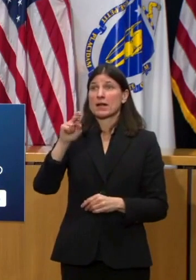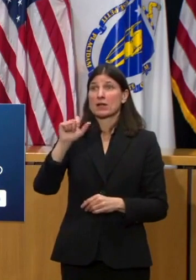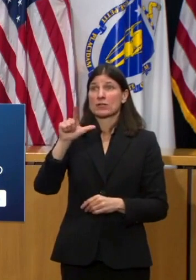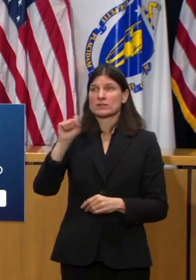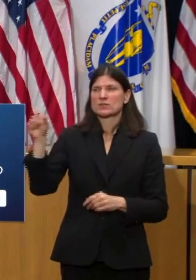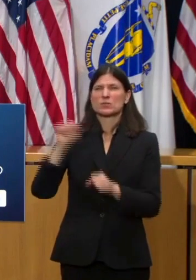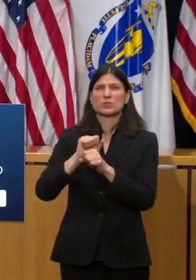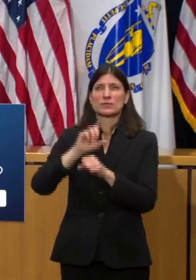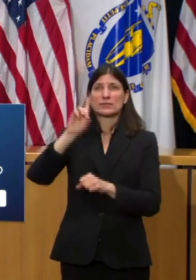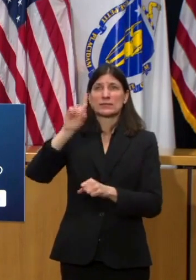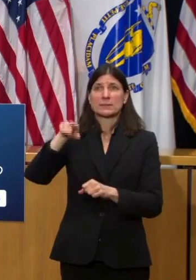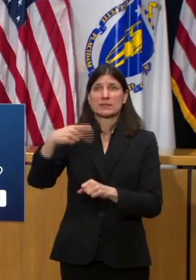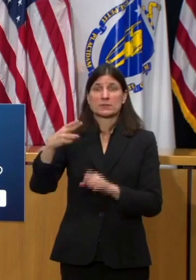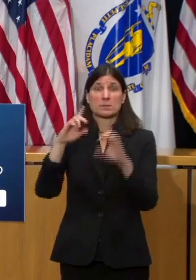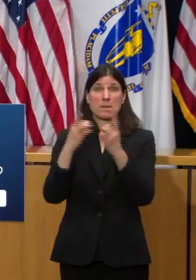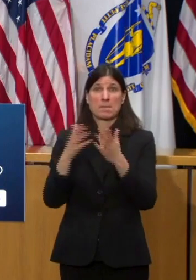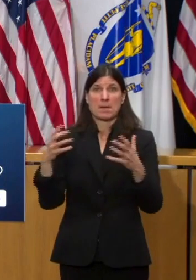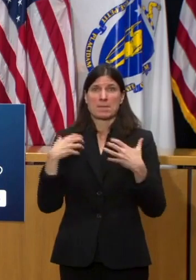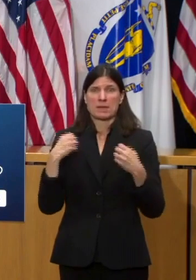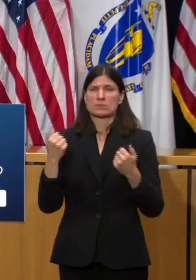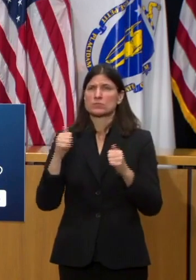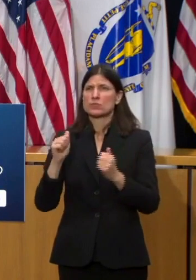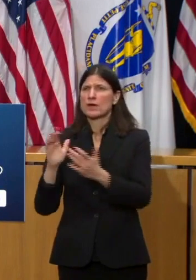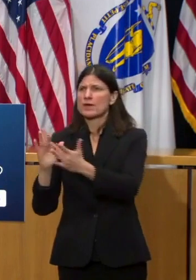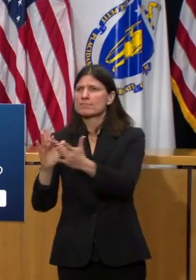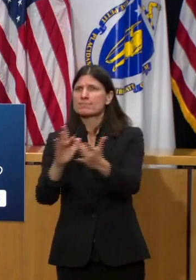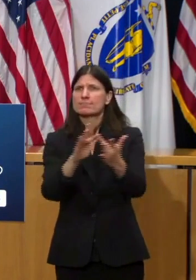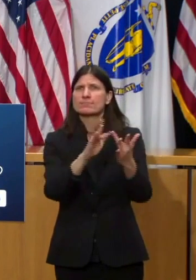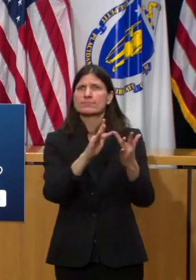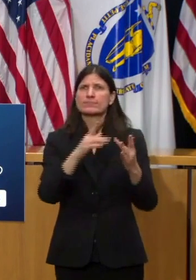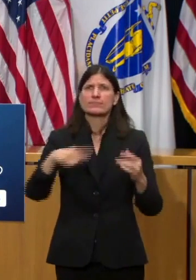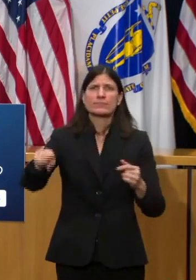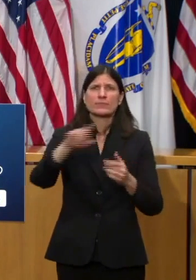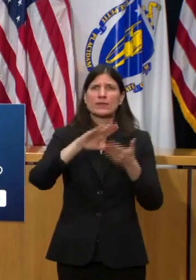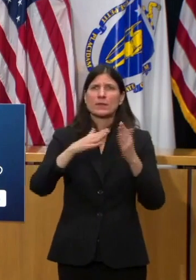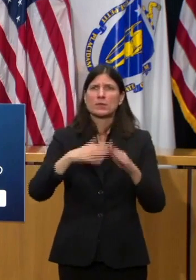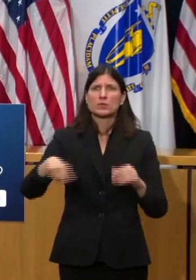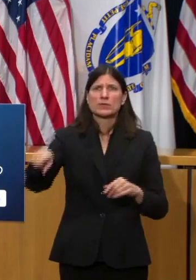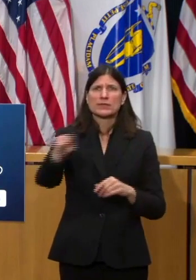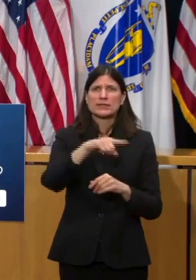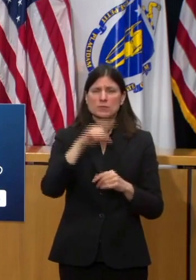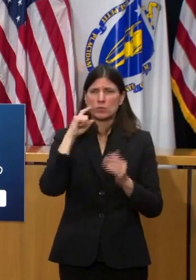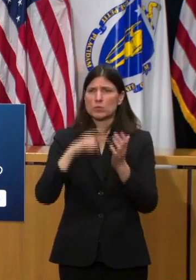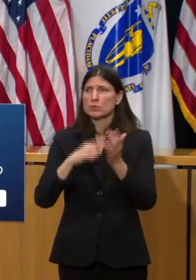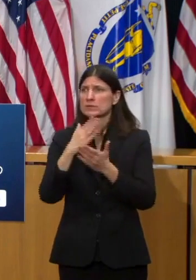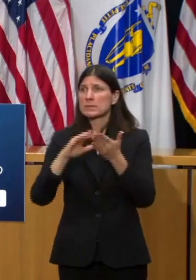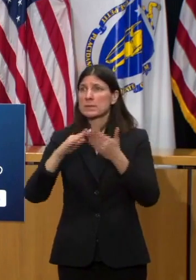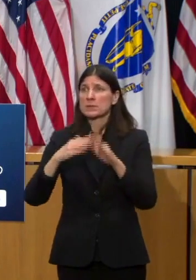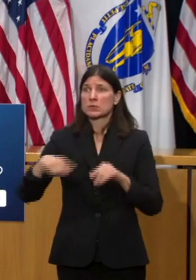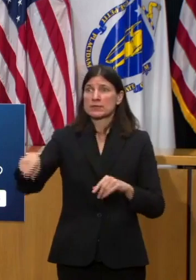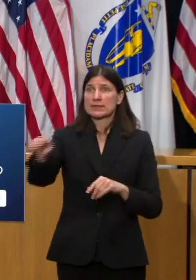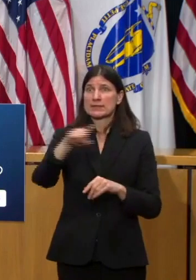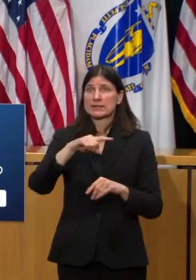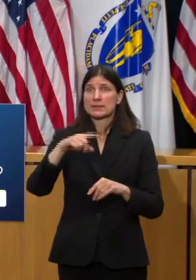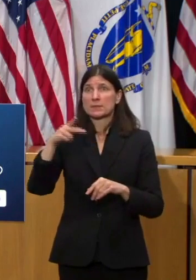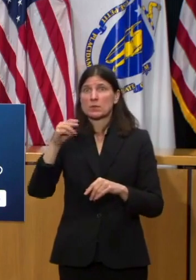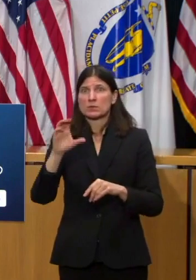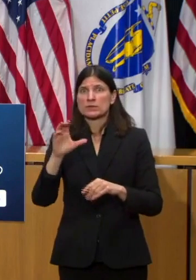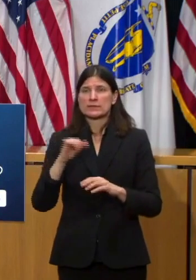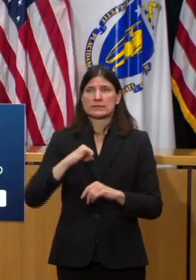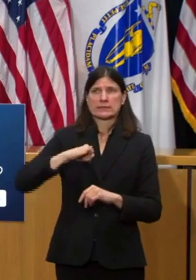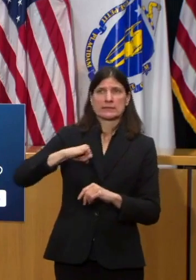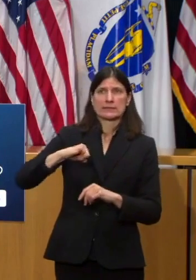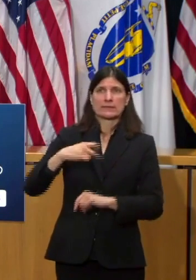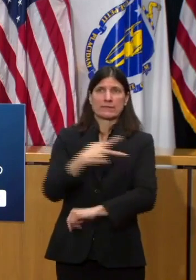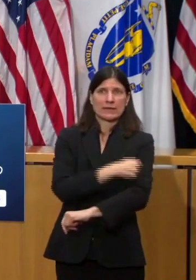those communities. I mean, generally speaking, our numbers relative to the rest of the country in terms of percent of